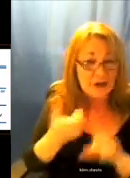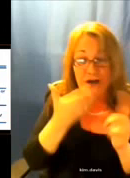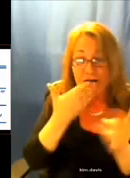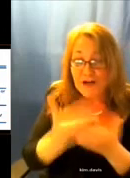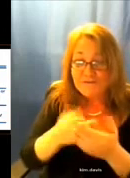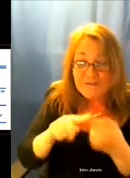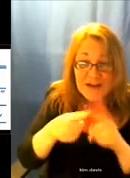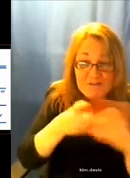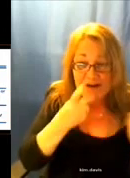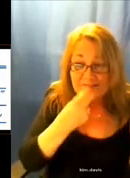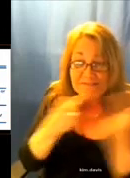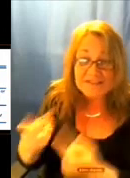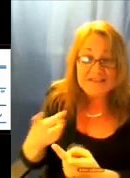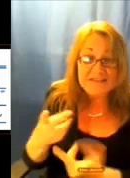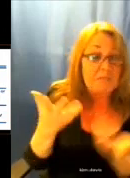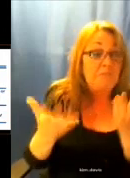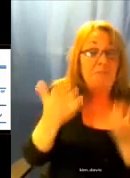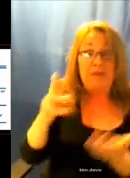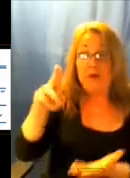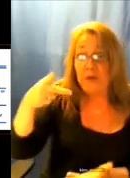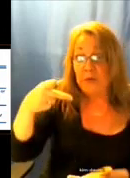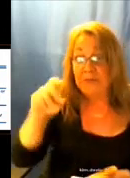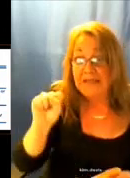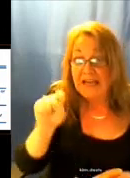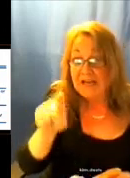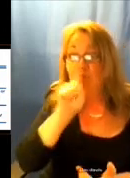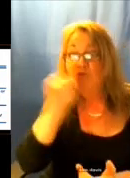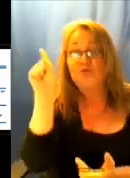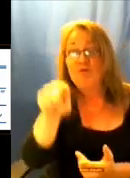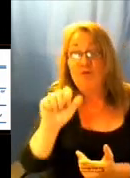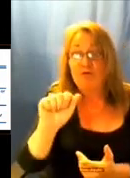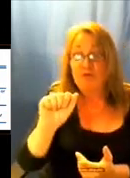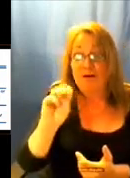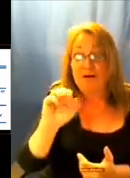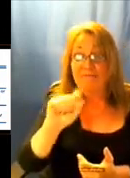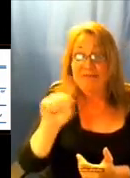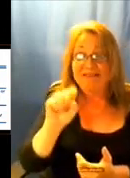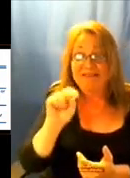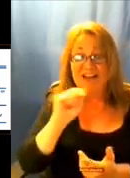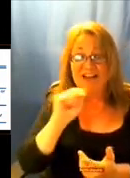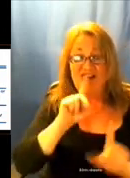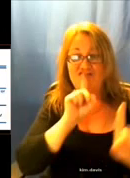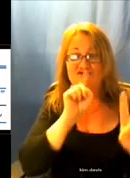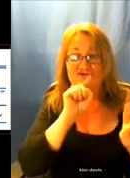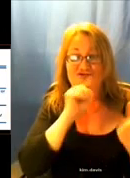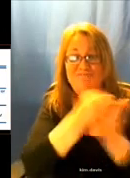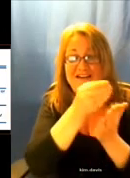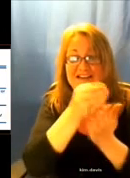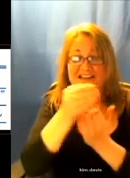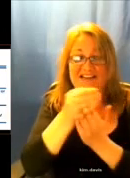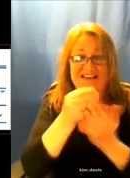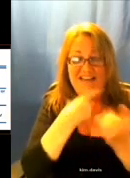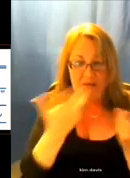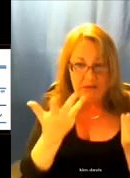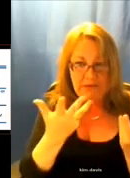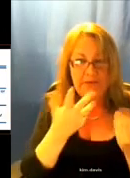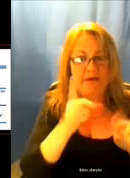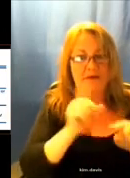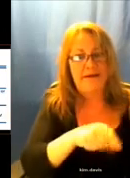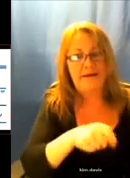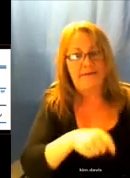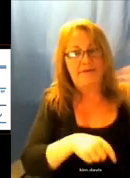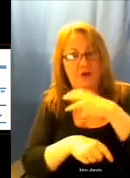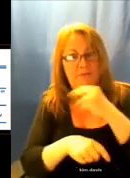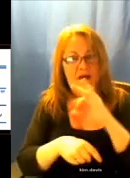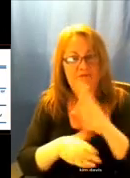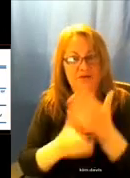to enter until visiting a friend or UPS, or maybe you had done Amazon